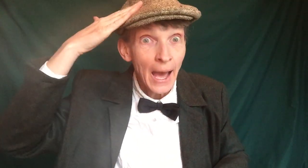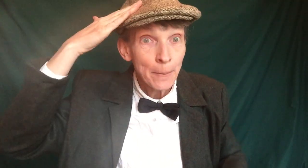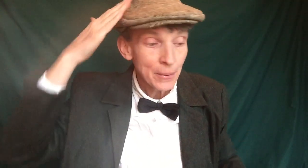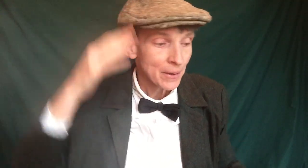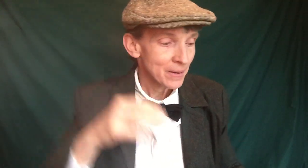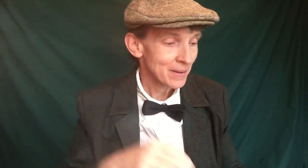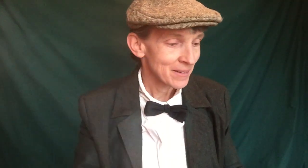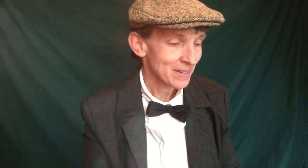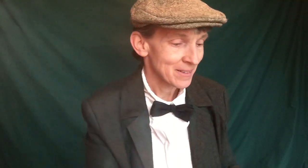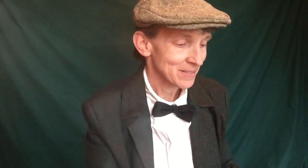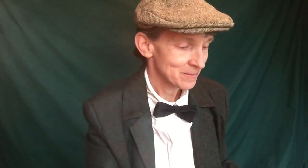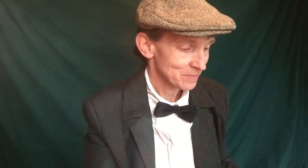cap.